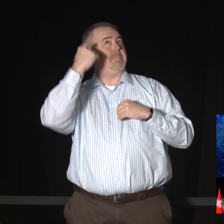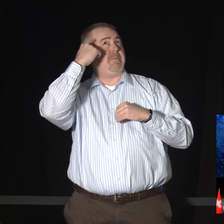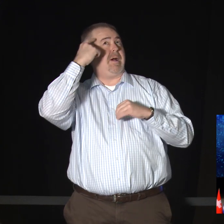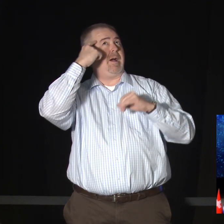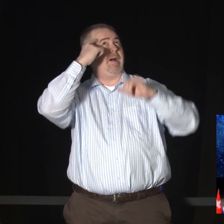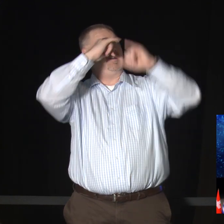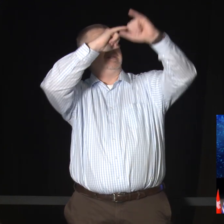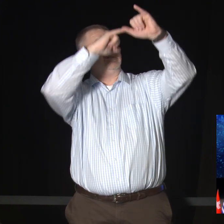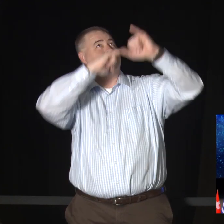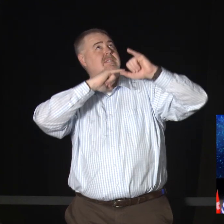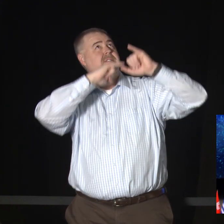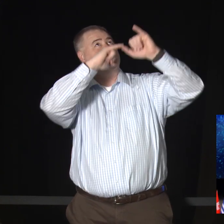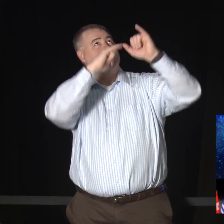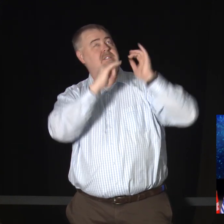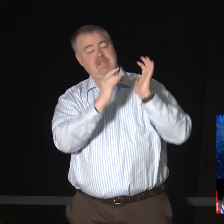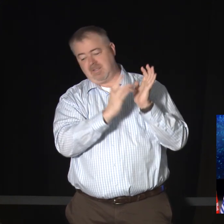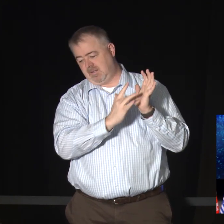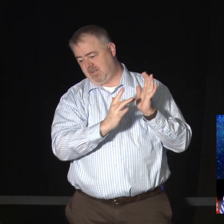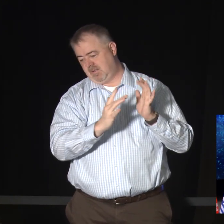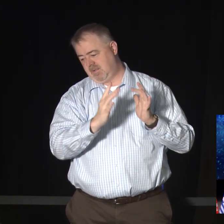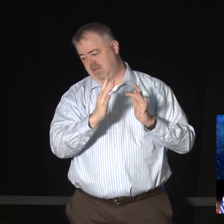Give me, Lord, the mind of